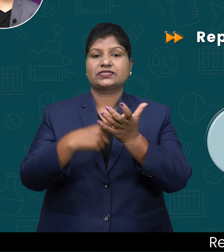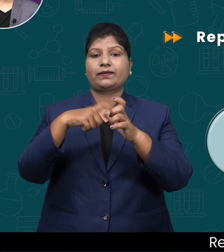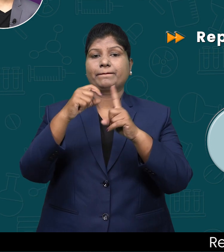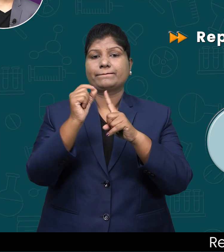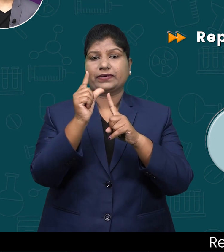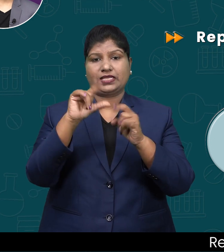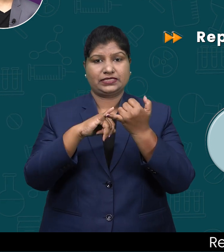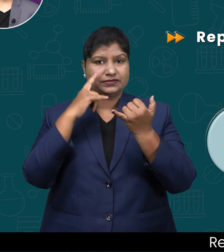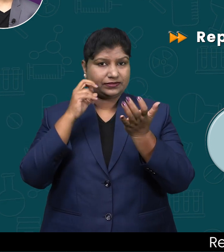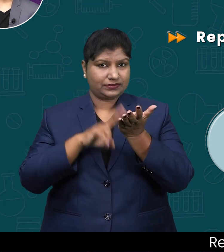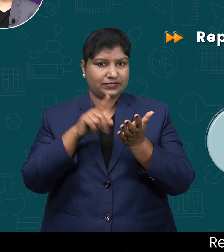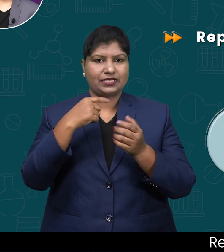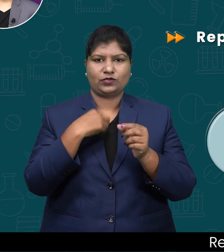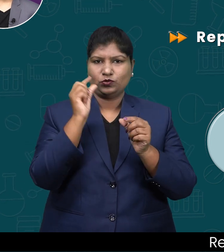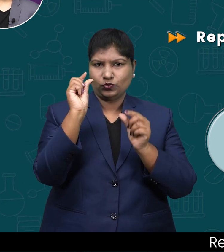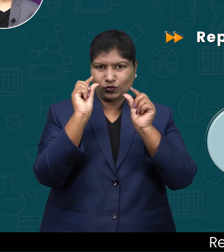repulsion,